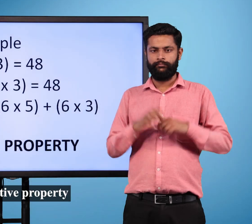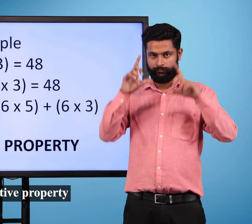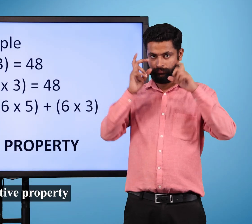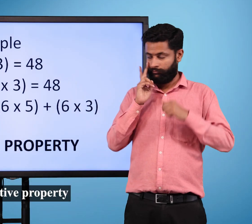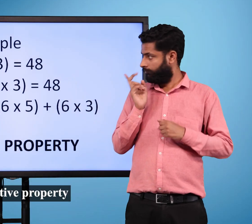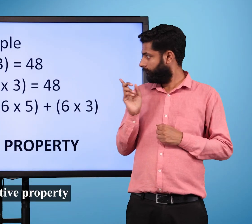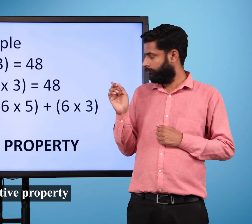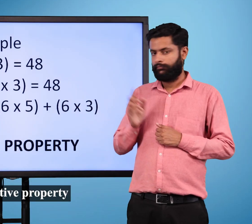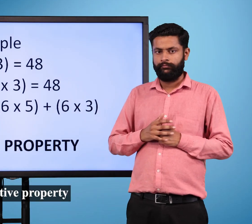Distributive property.